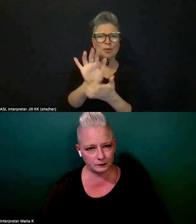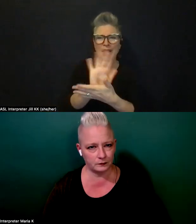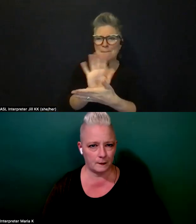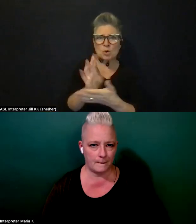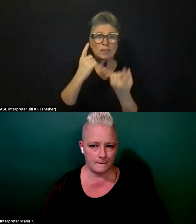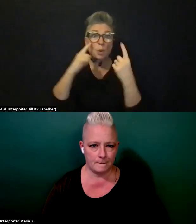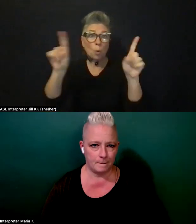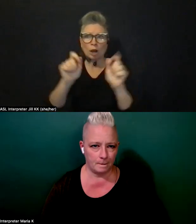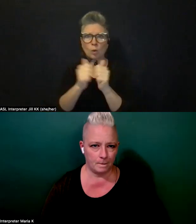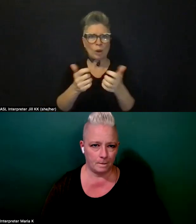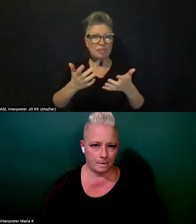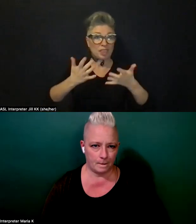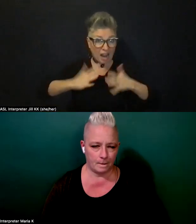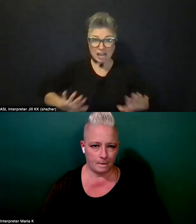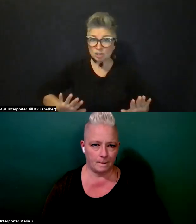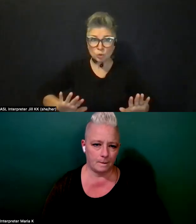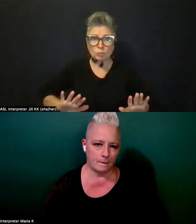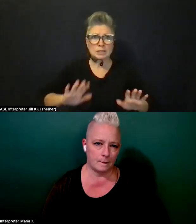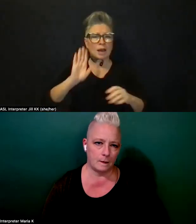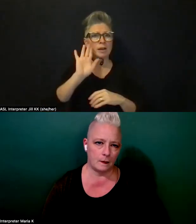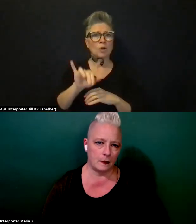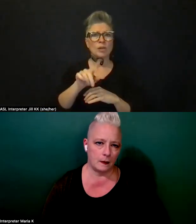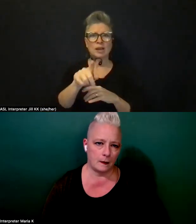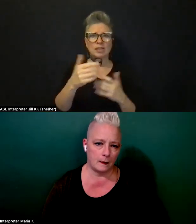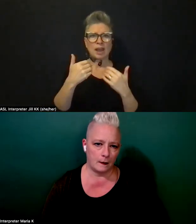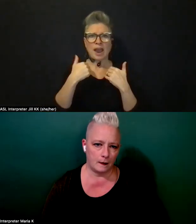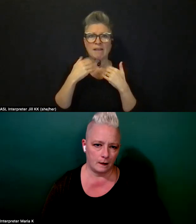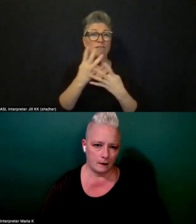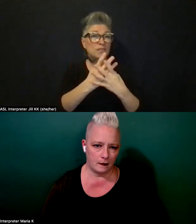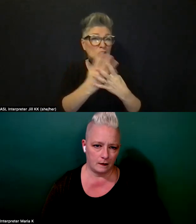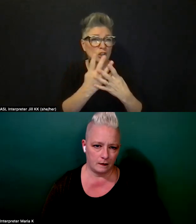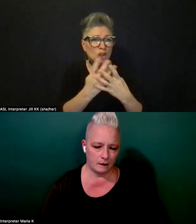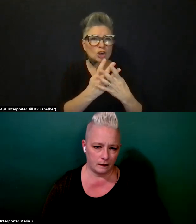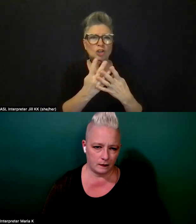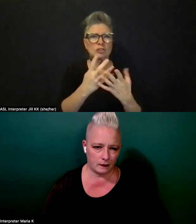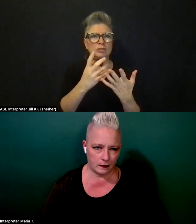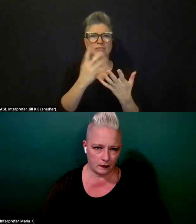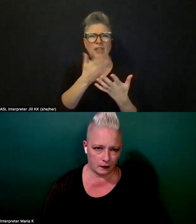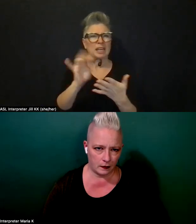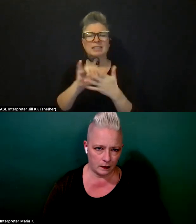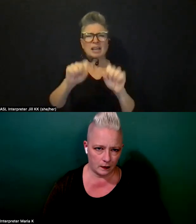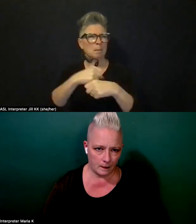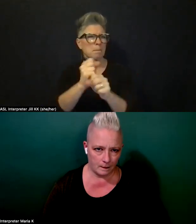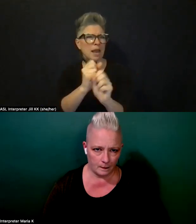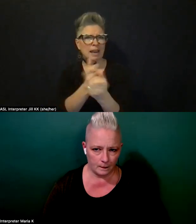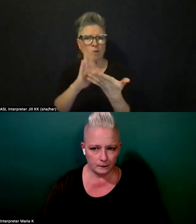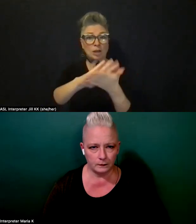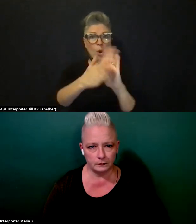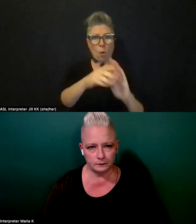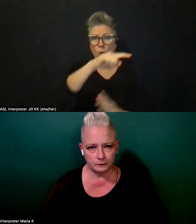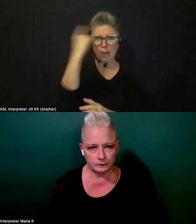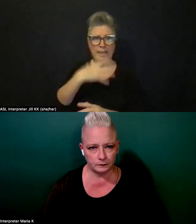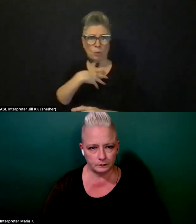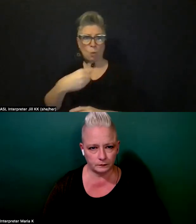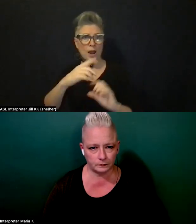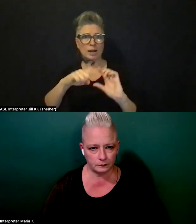with the costumes? I know they have filters or technology to make everything go black and white, and then all of